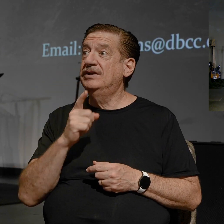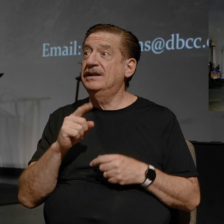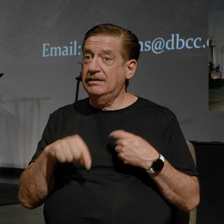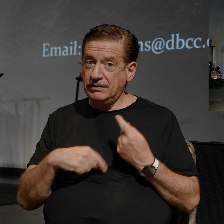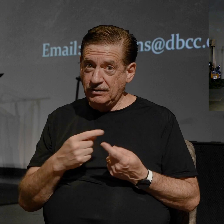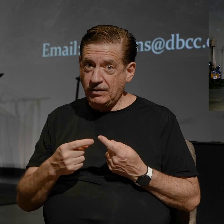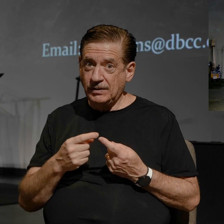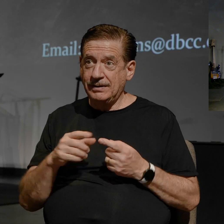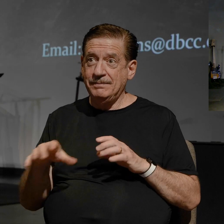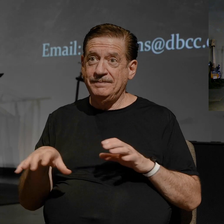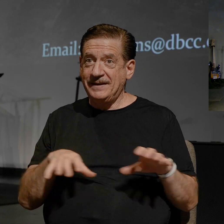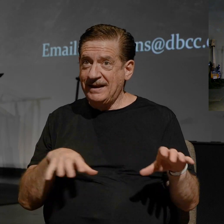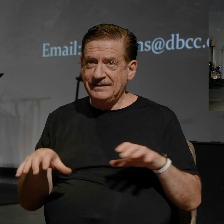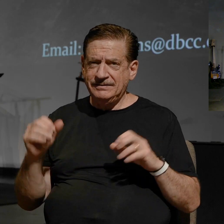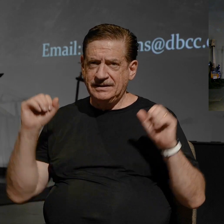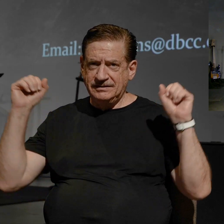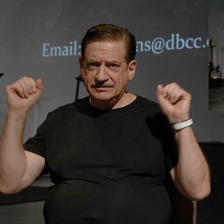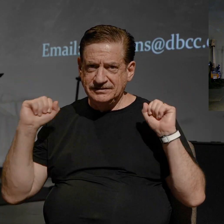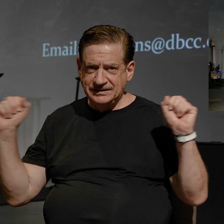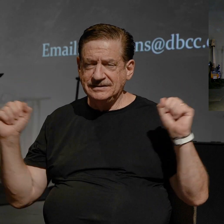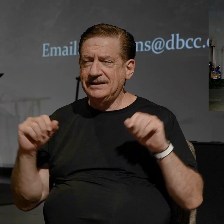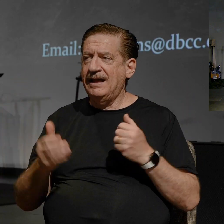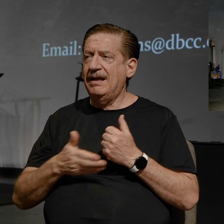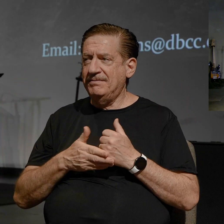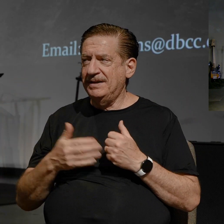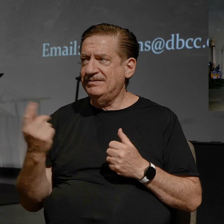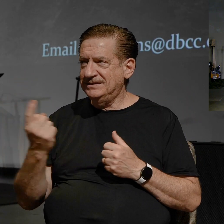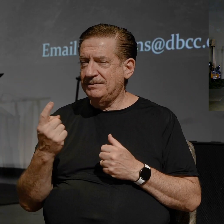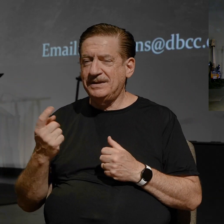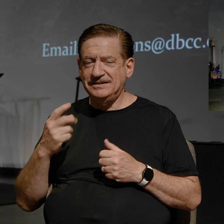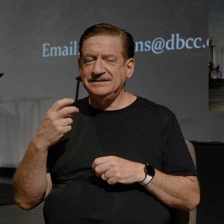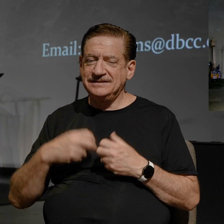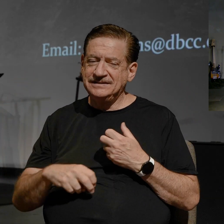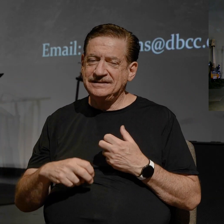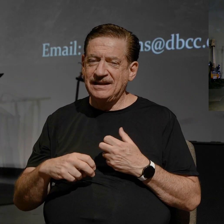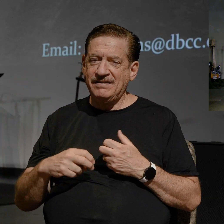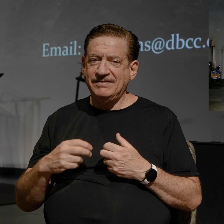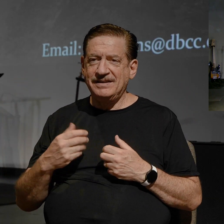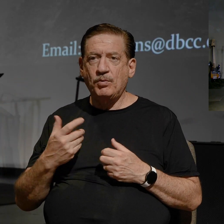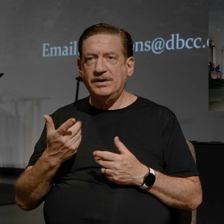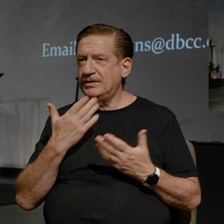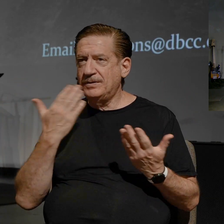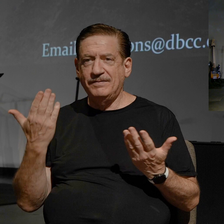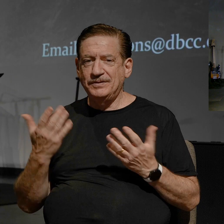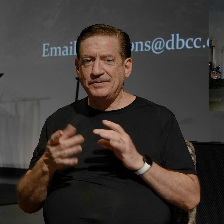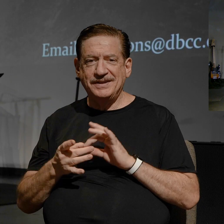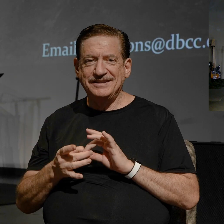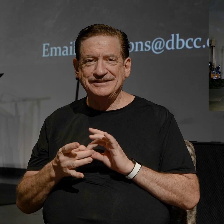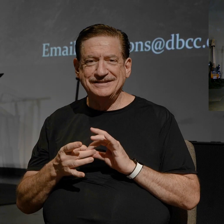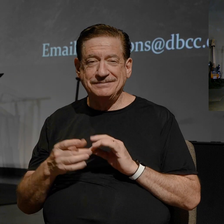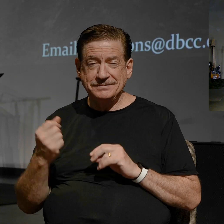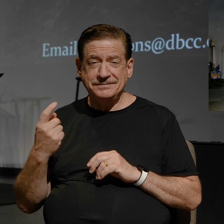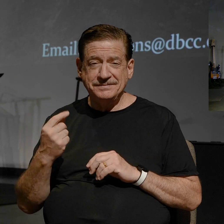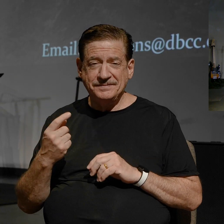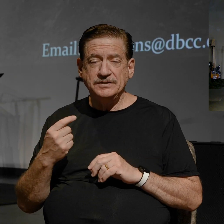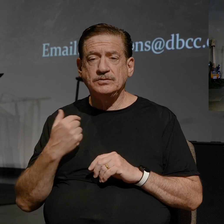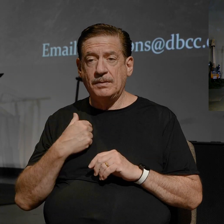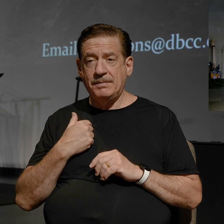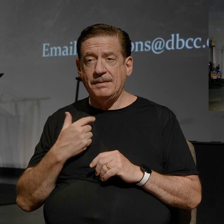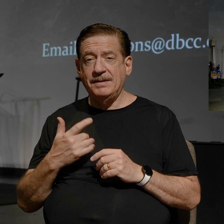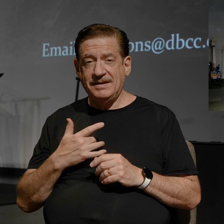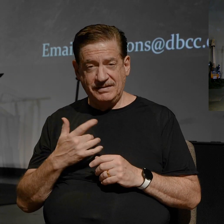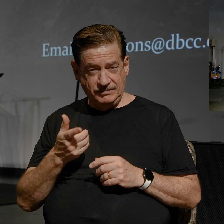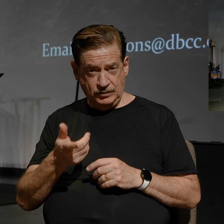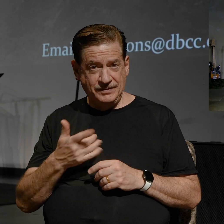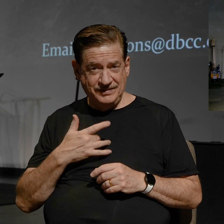become active and exercise, it's always helpful if you have someone with you. It's tough to do these things in isolation. And so I naturally drift. Maybe you feel the same